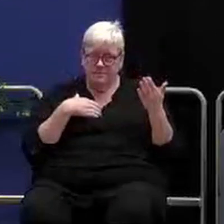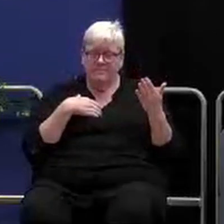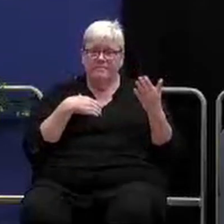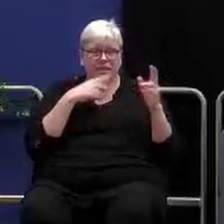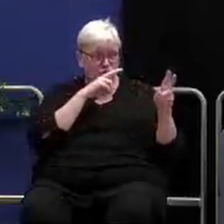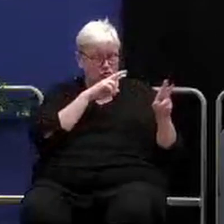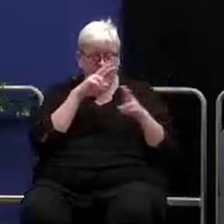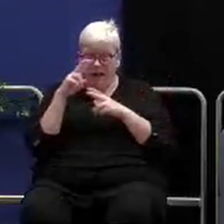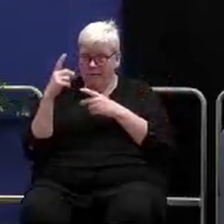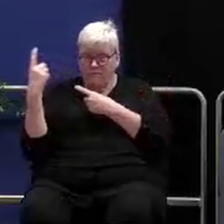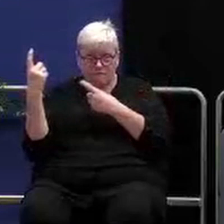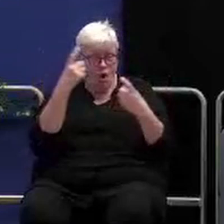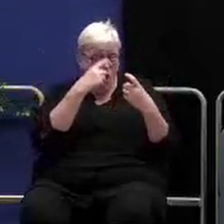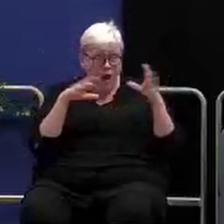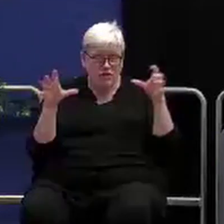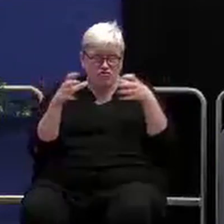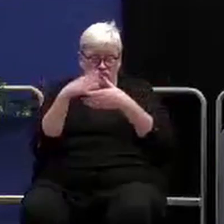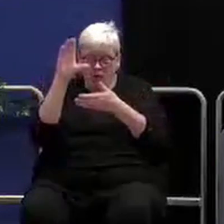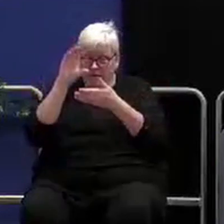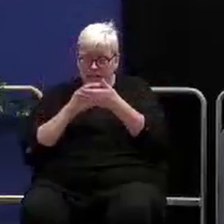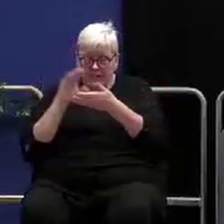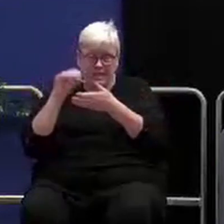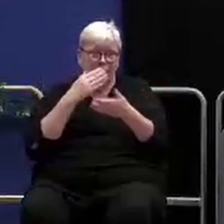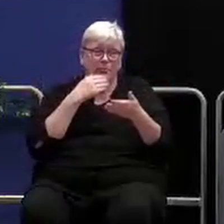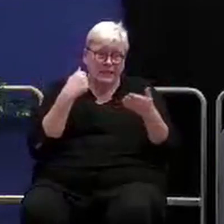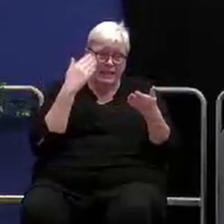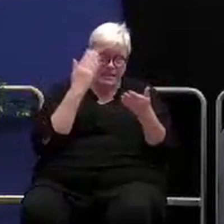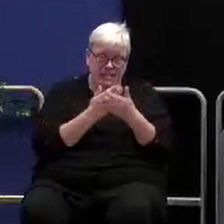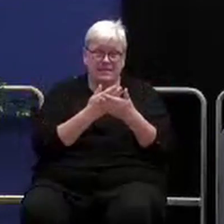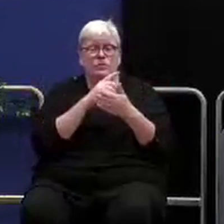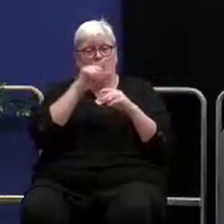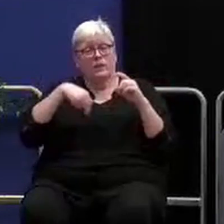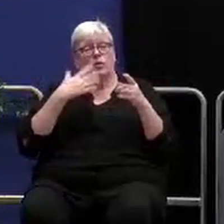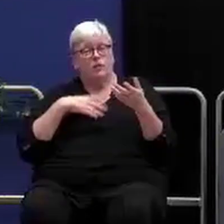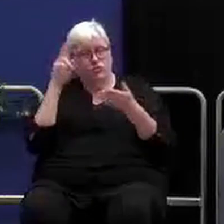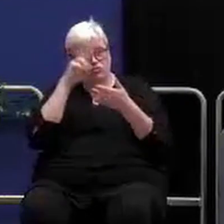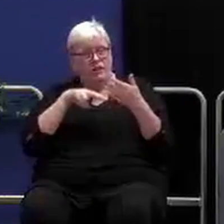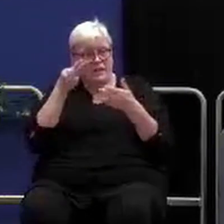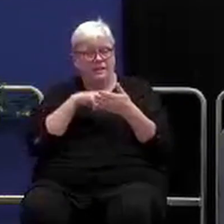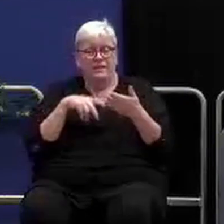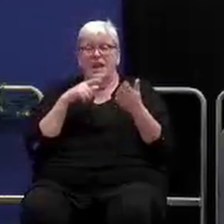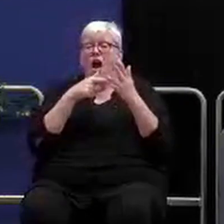the crowdfunding for this book so that we can all have a good read of it. Unbound.com.